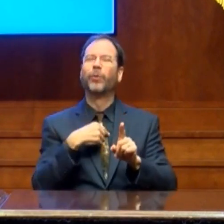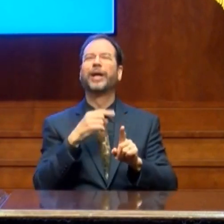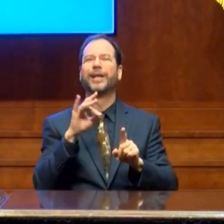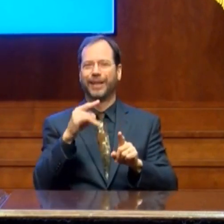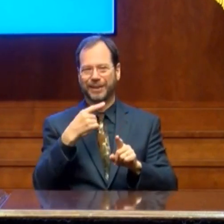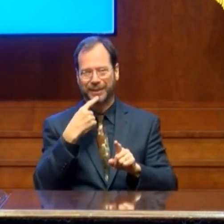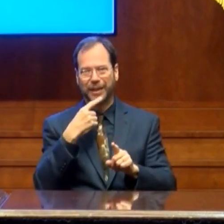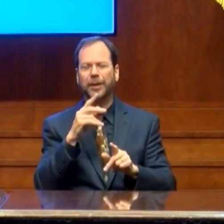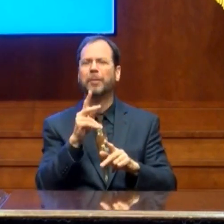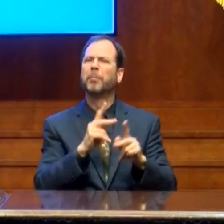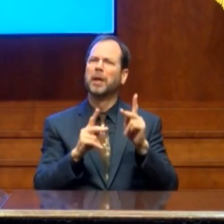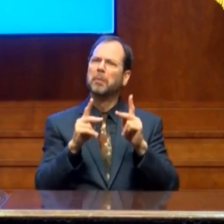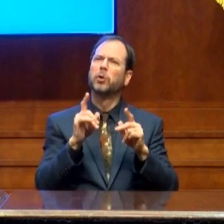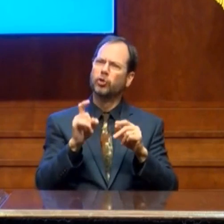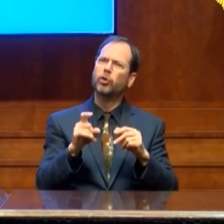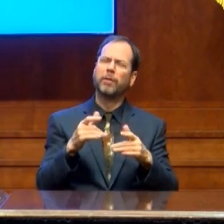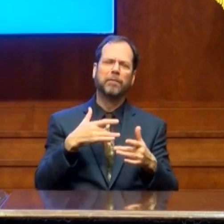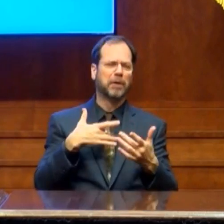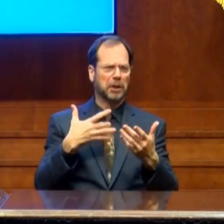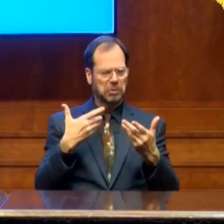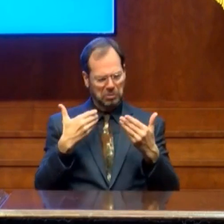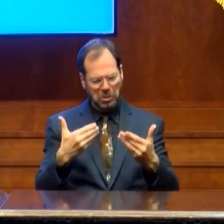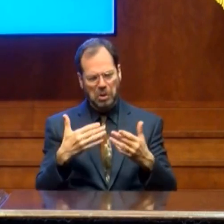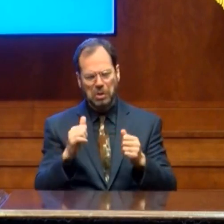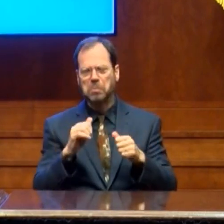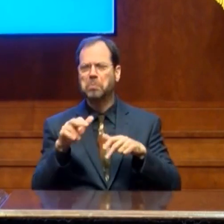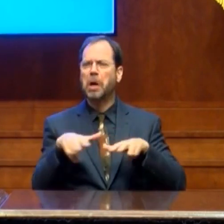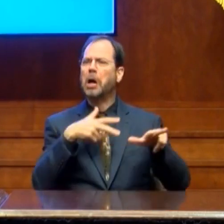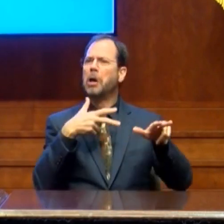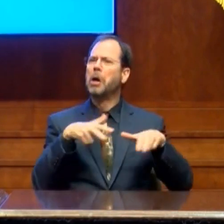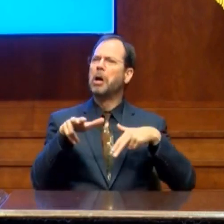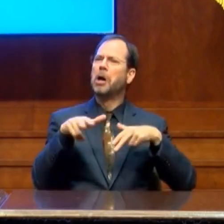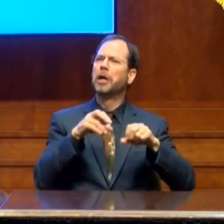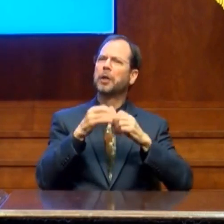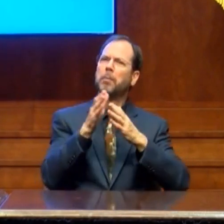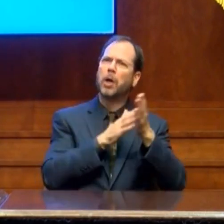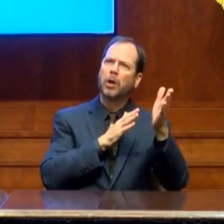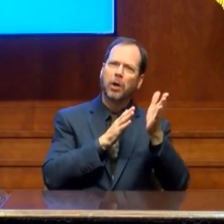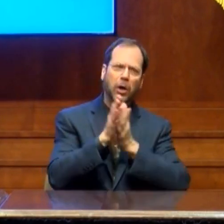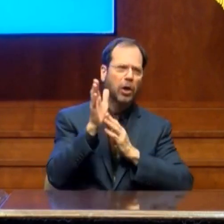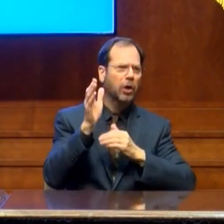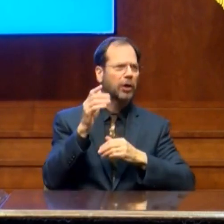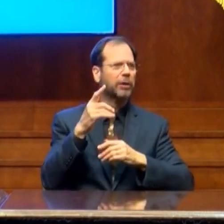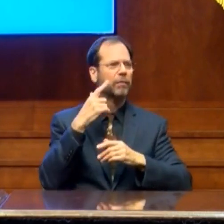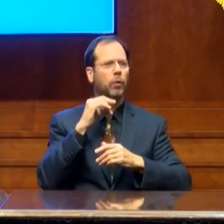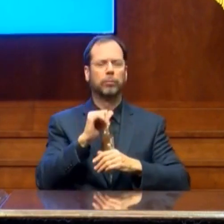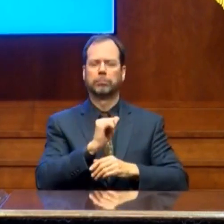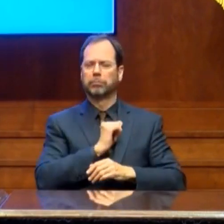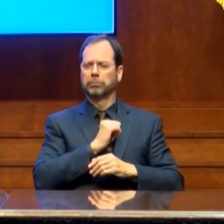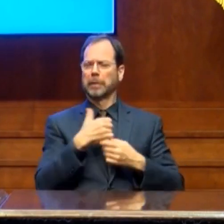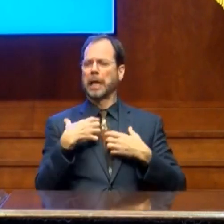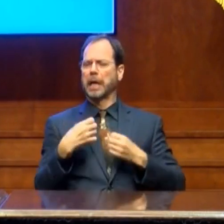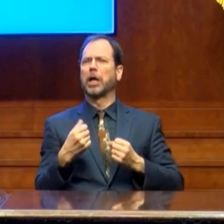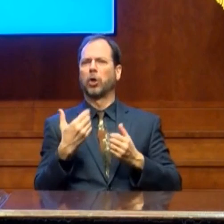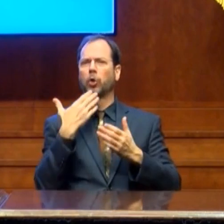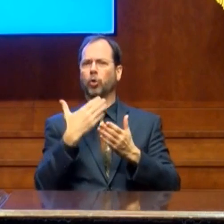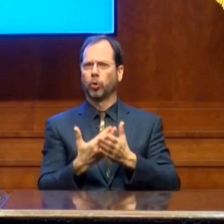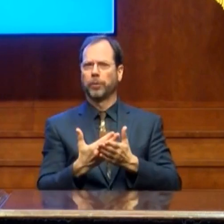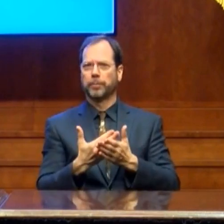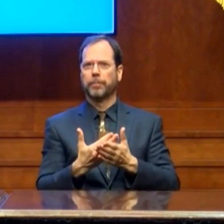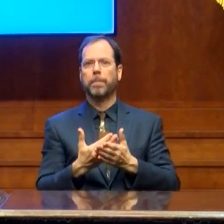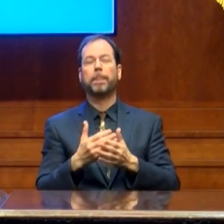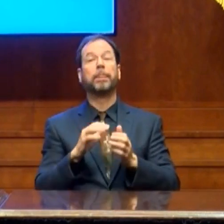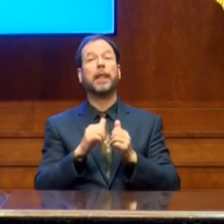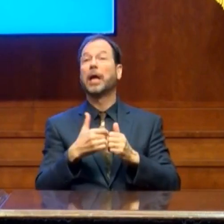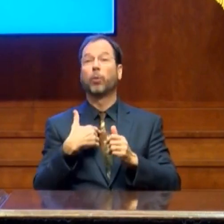say that people should feel free to go take a walk in the park to advance their own personal health.